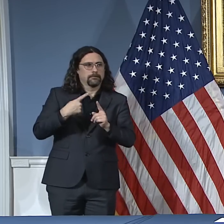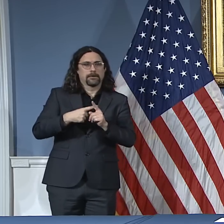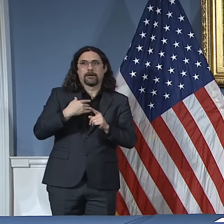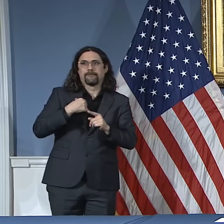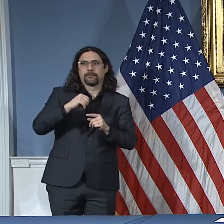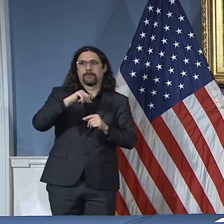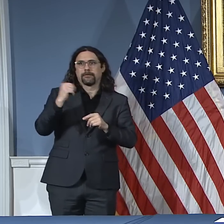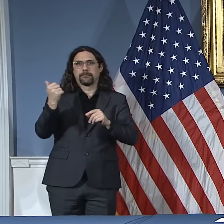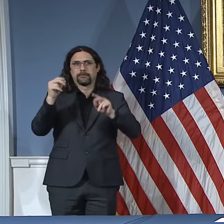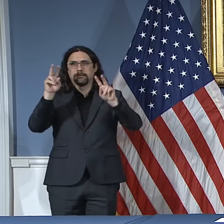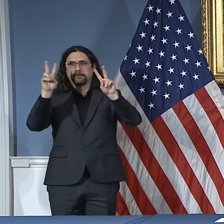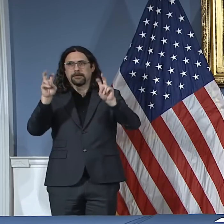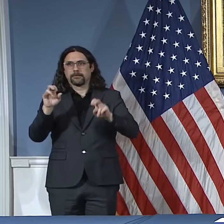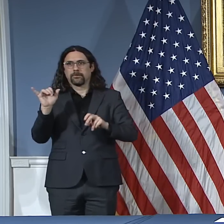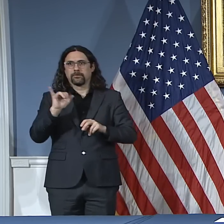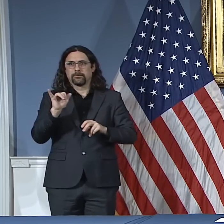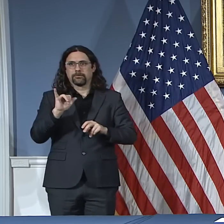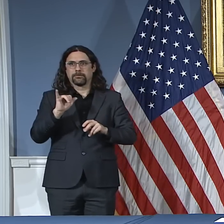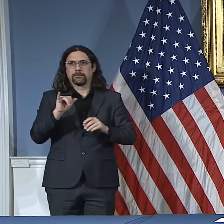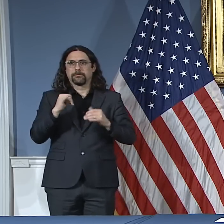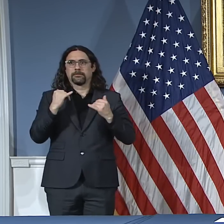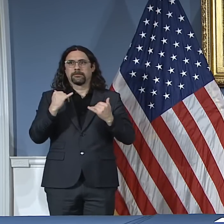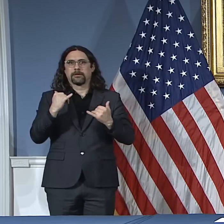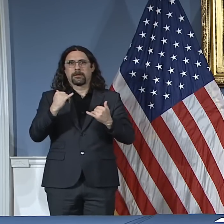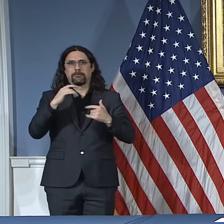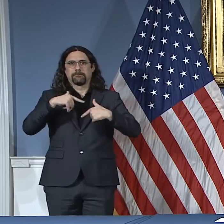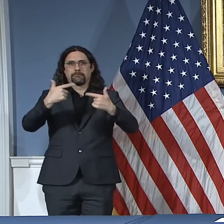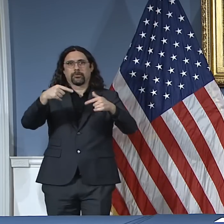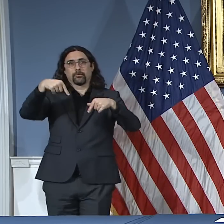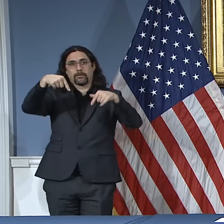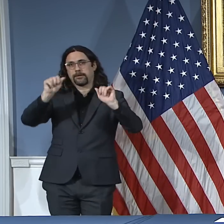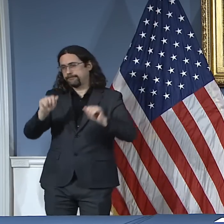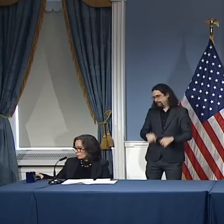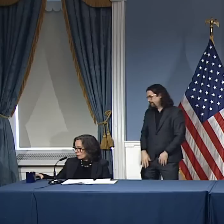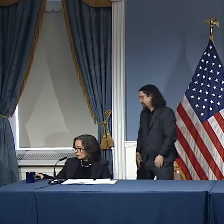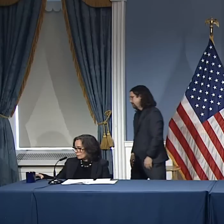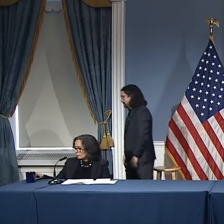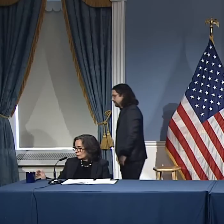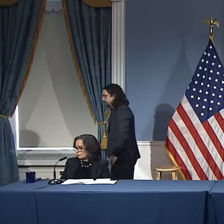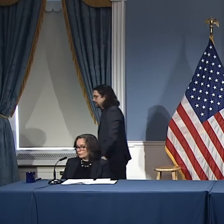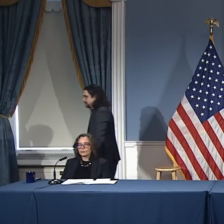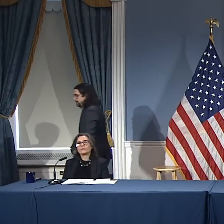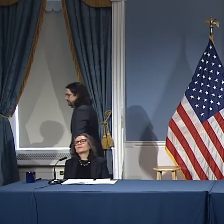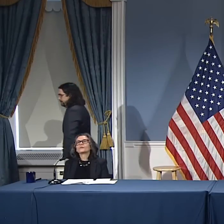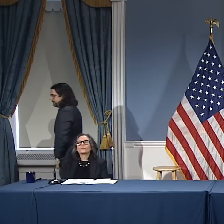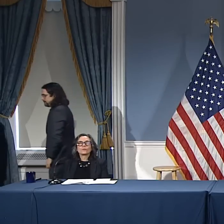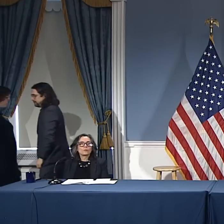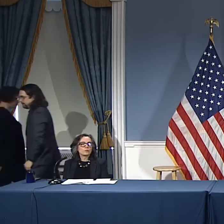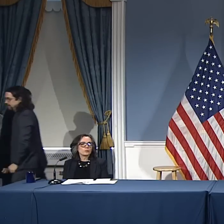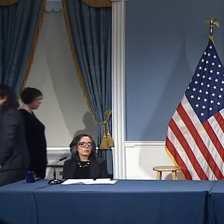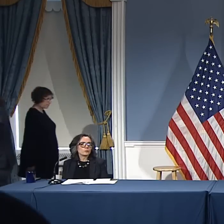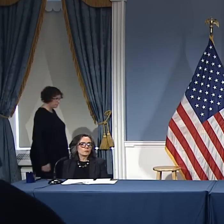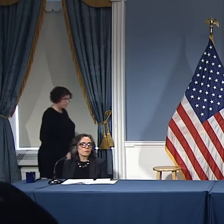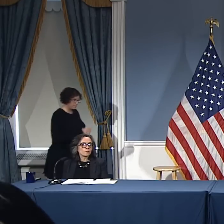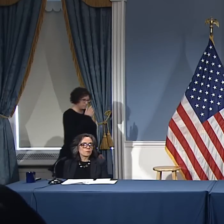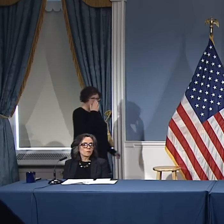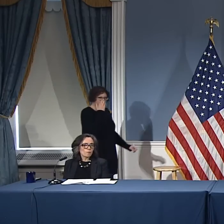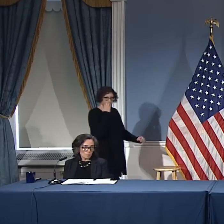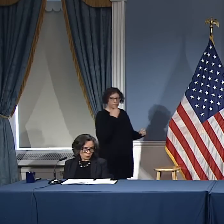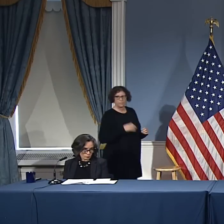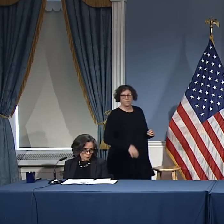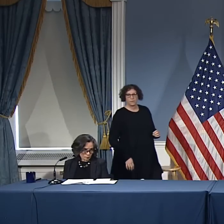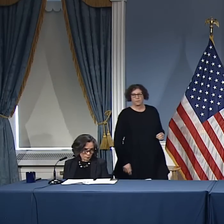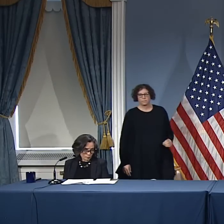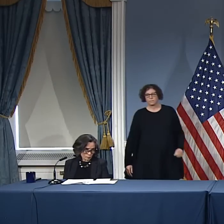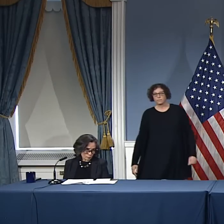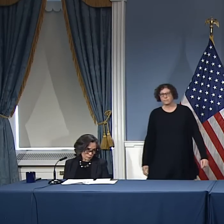let's turn to the media questions. Who's first? Hi, all. Just a quick note at the top. We ask that everyone limit their